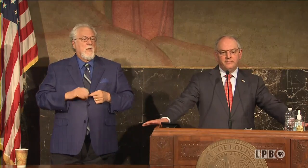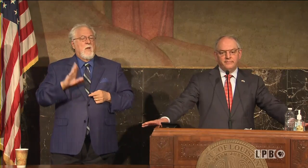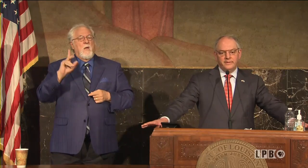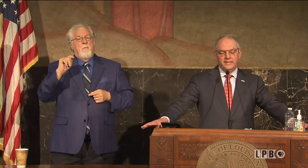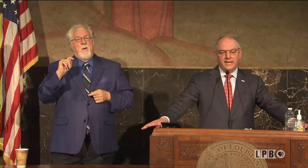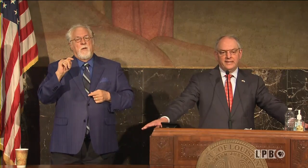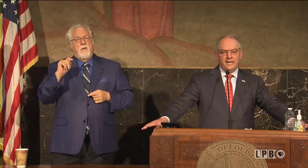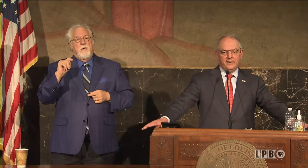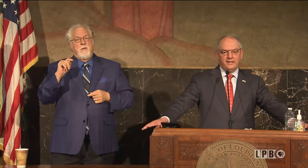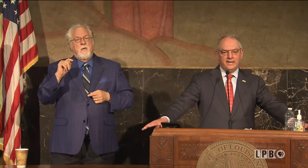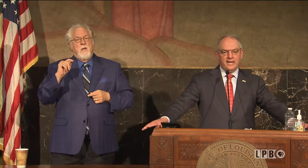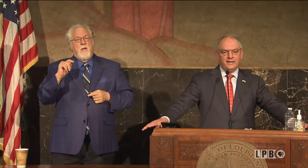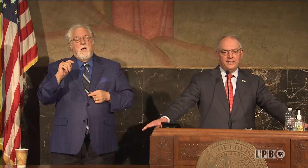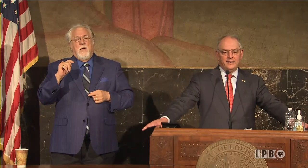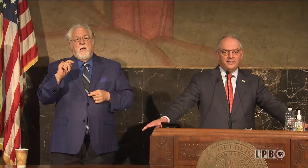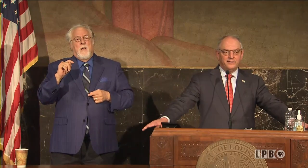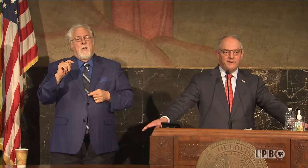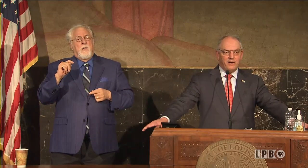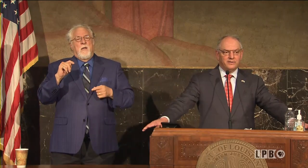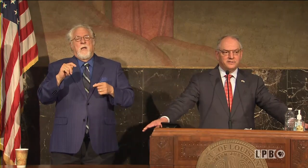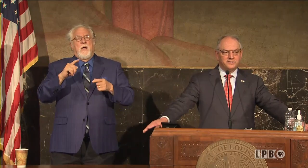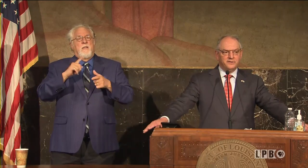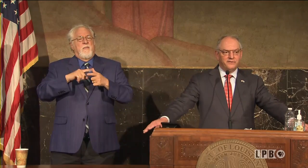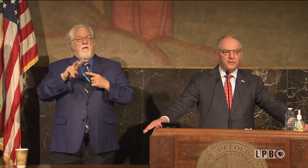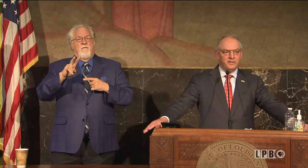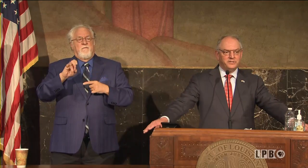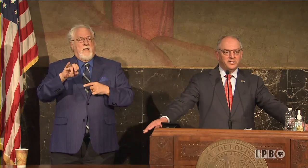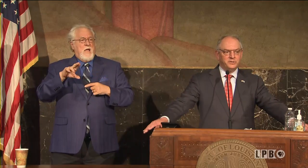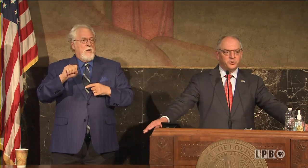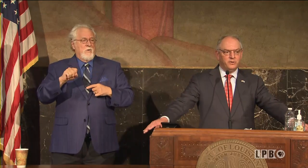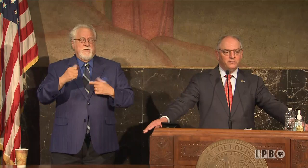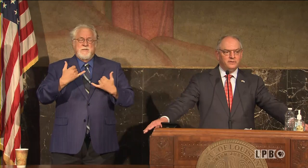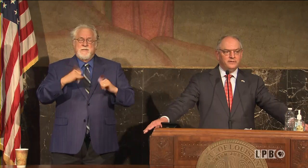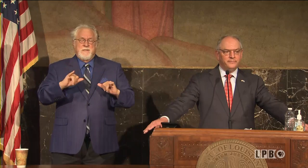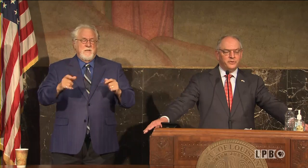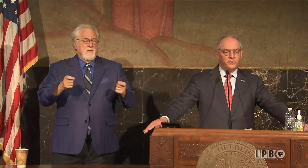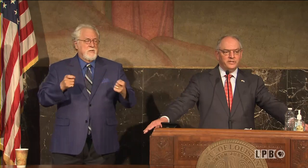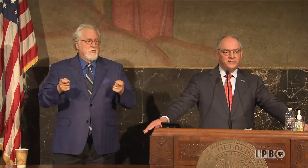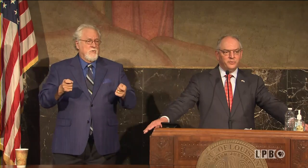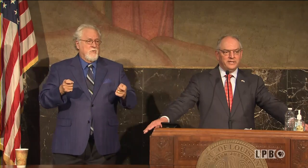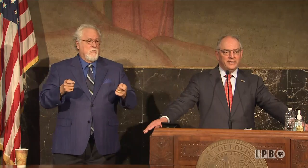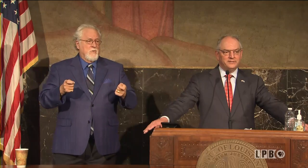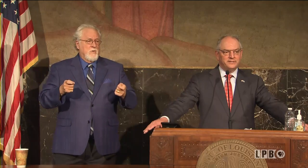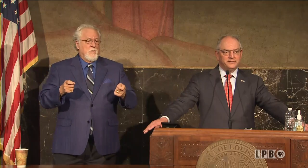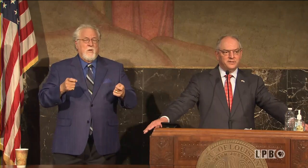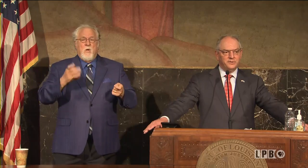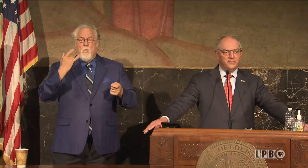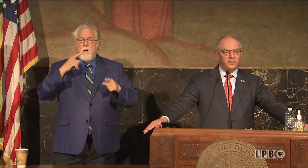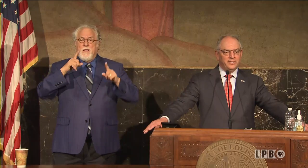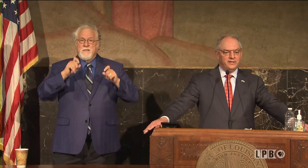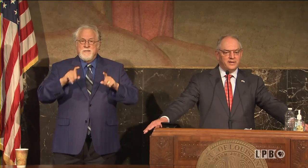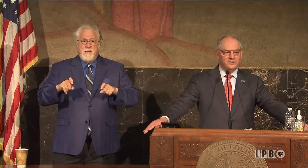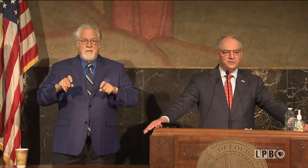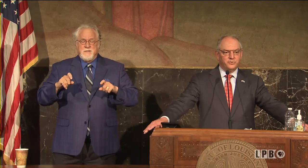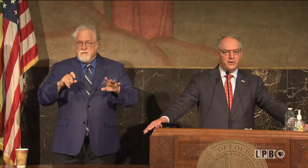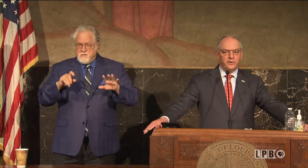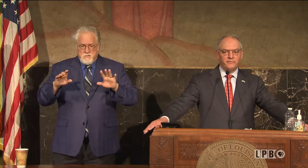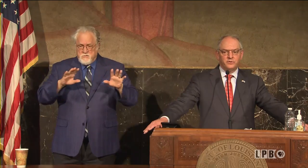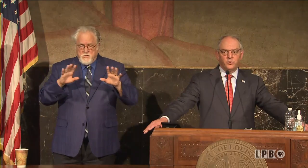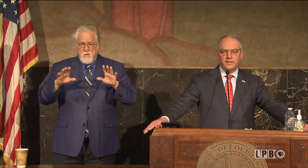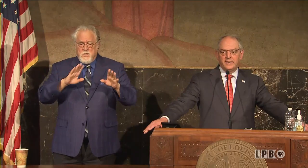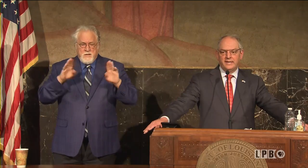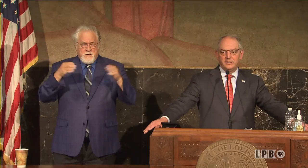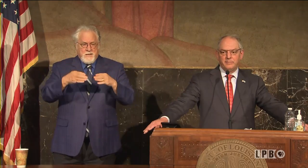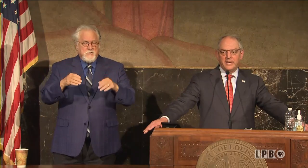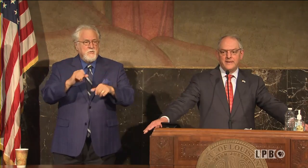But at the end of the day, the virus is still very much in control. The reason we test is so that we can concentrate our